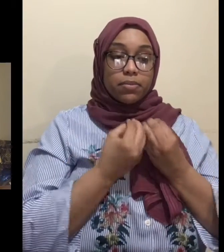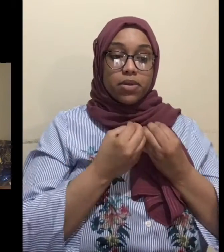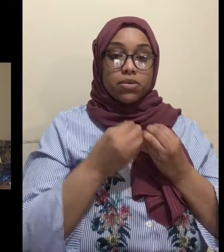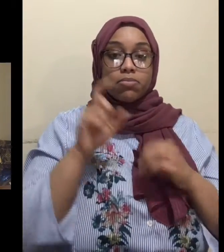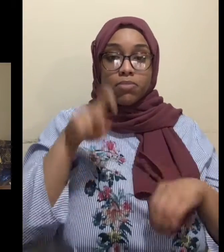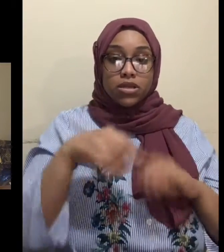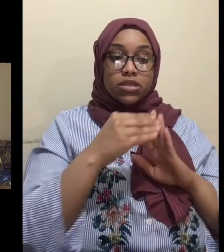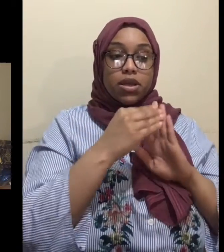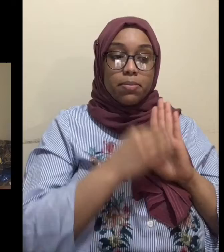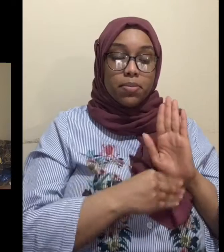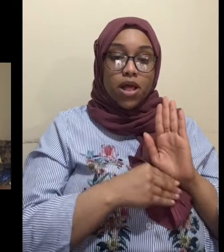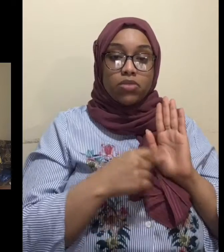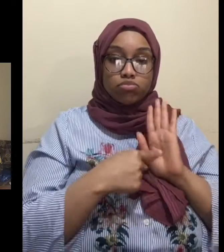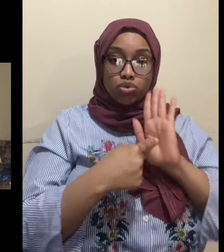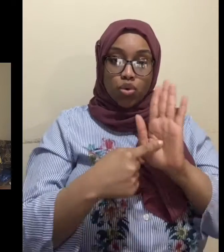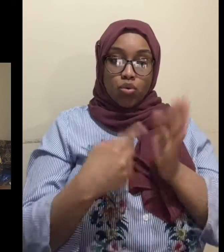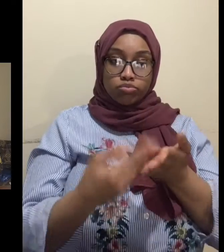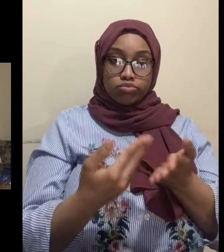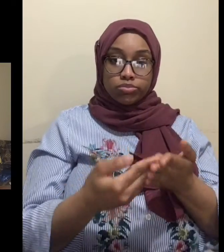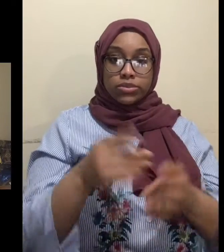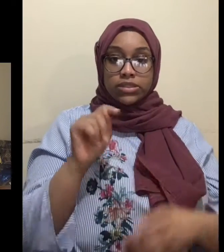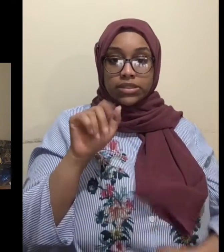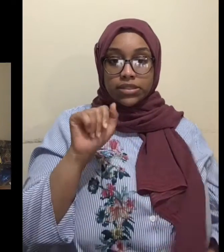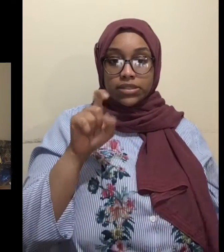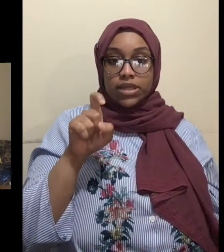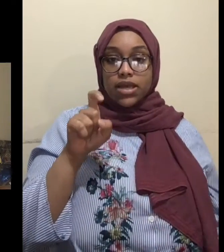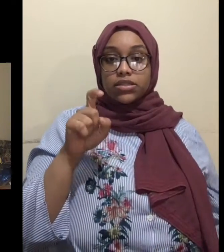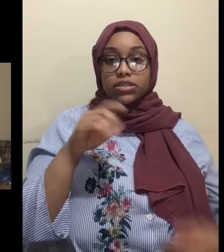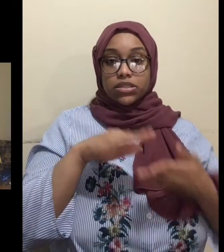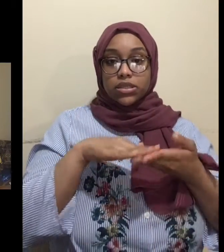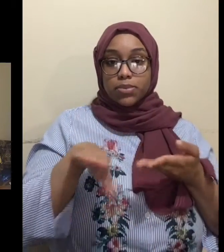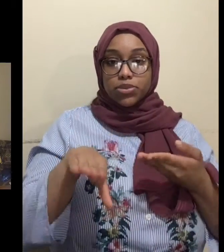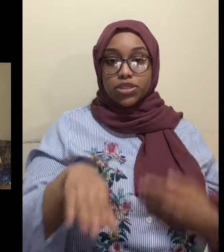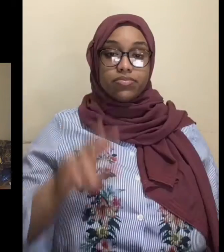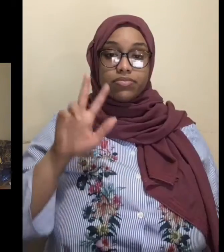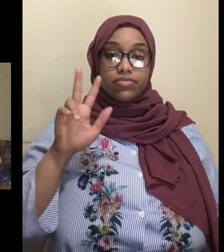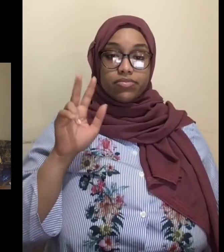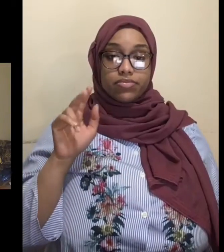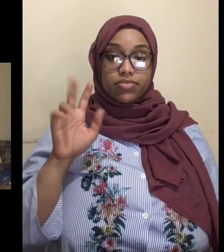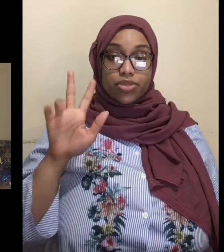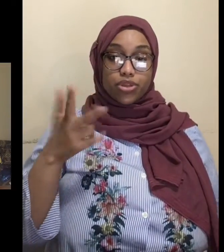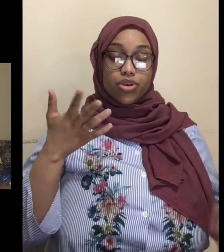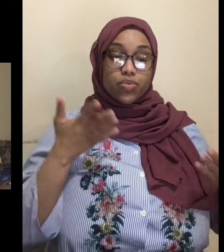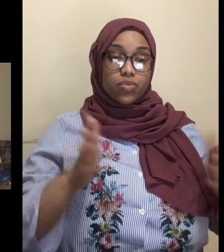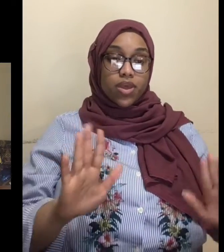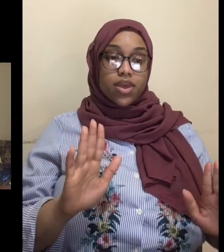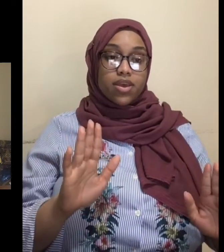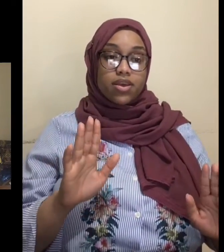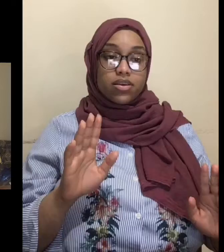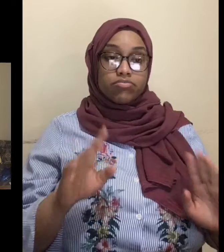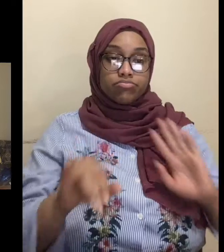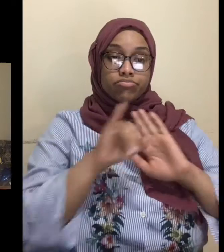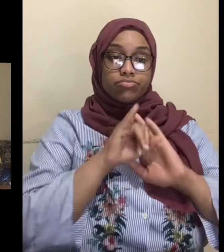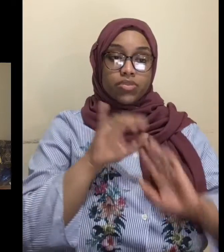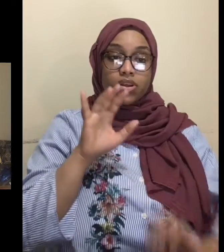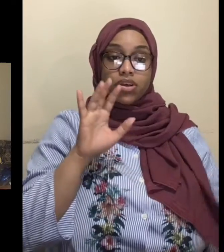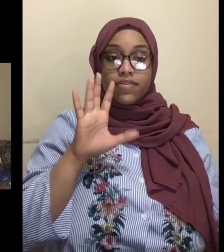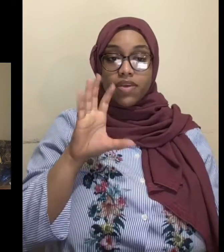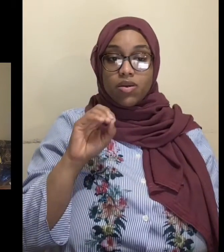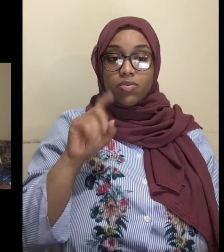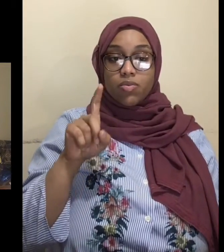give you information, a variety of information about